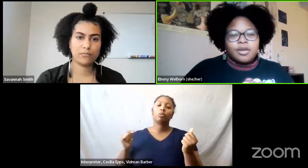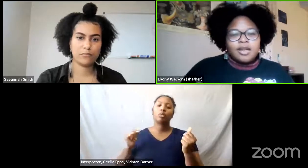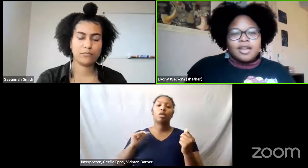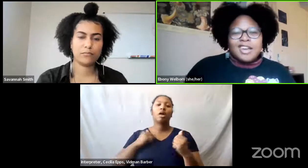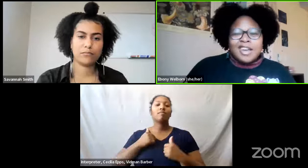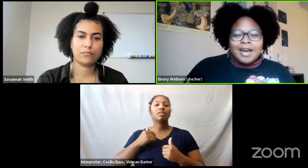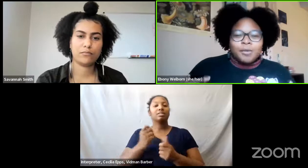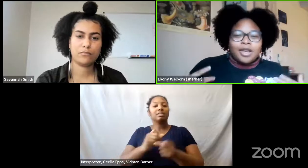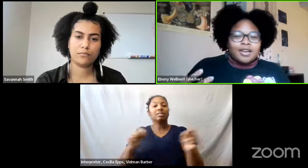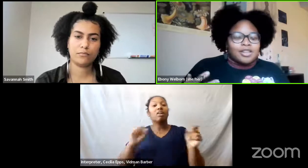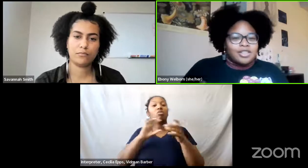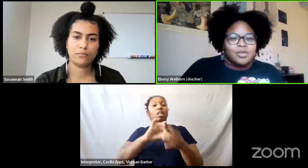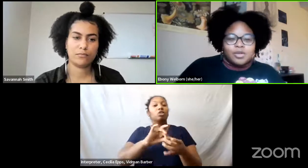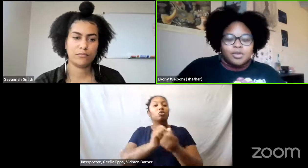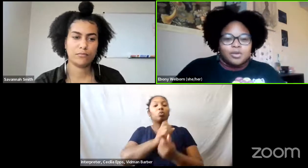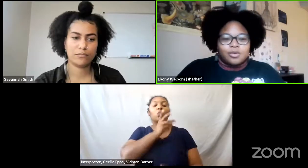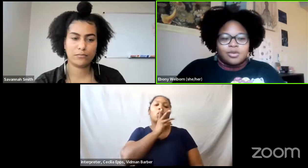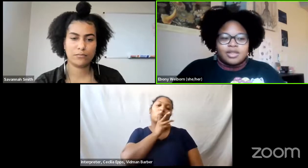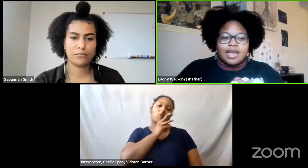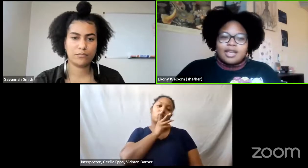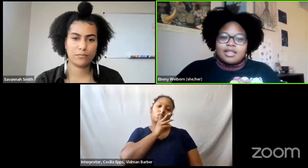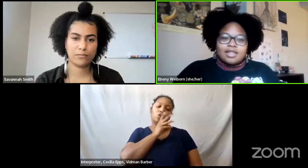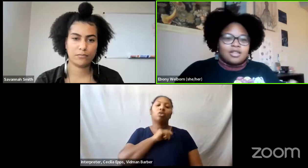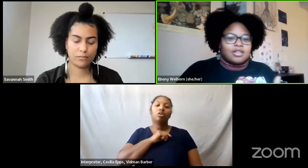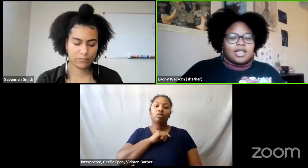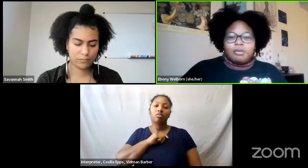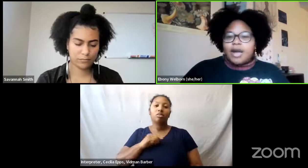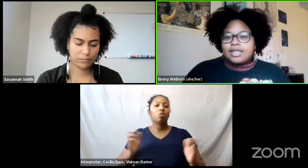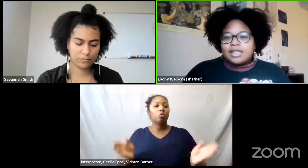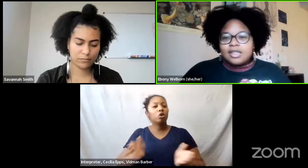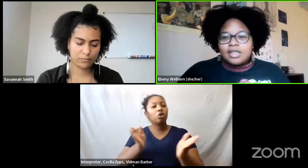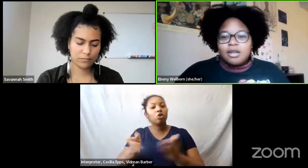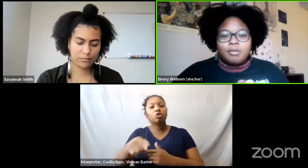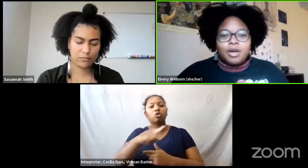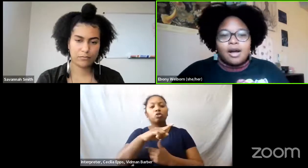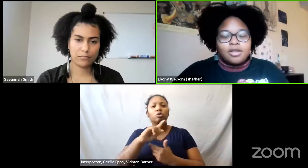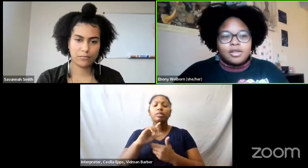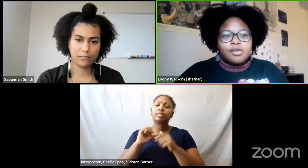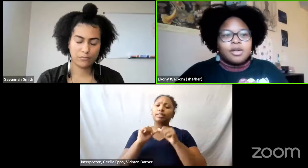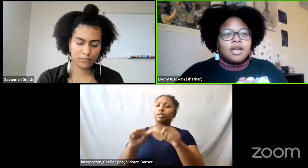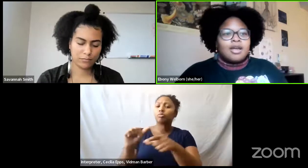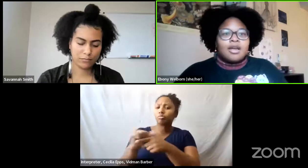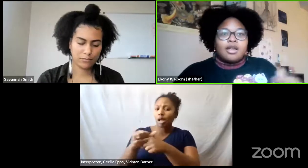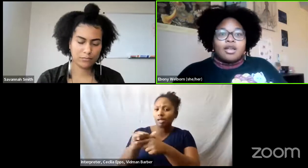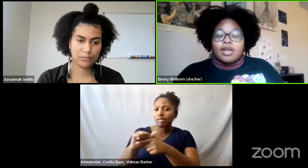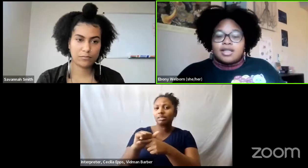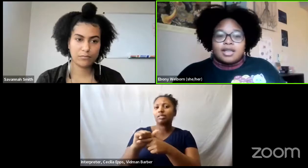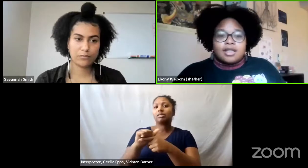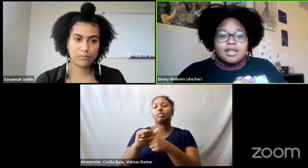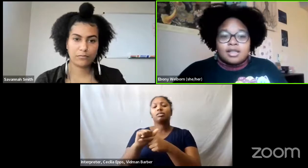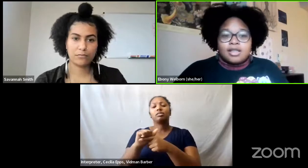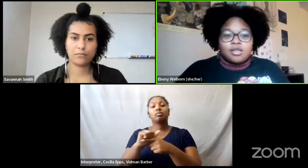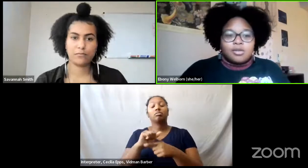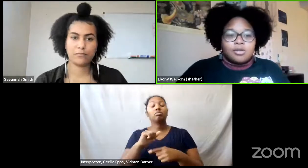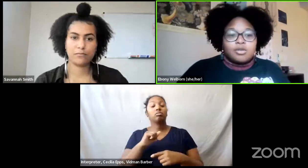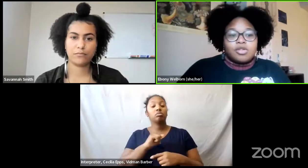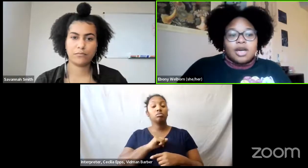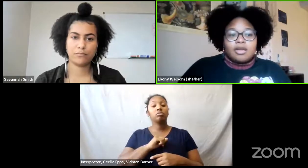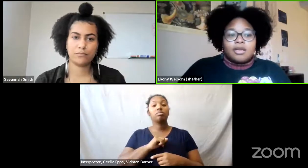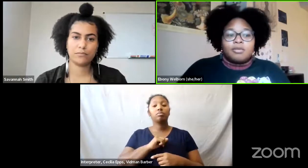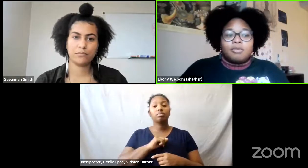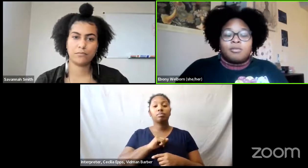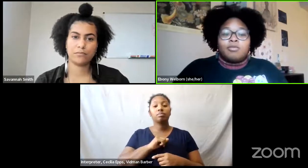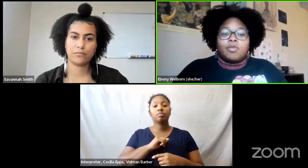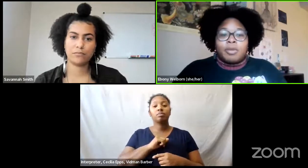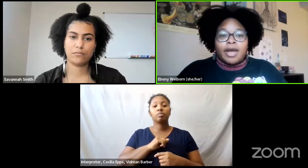And so we encourage you to take this into your daily practice, but also you can take this into